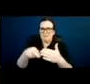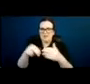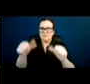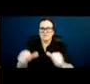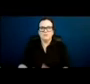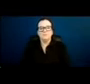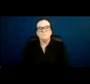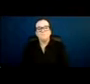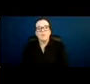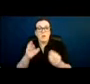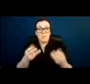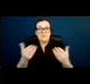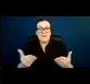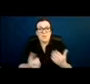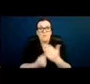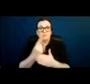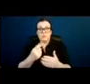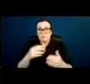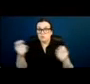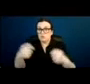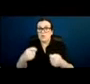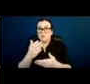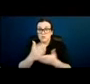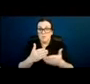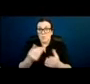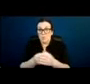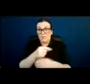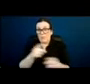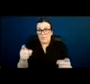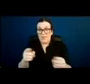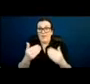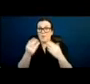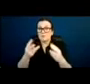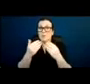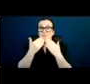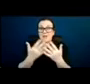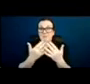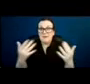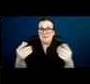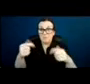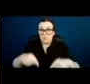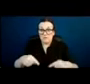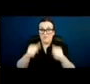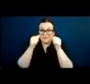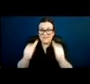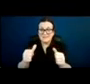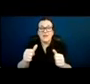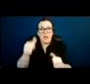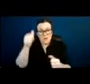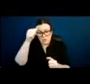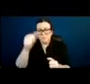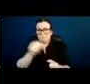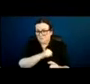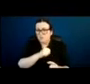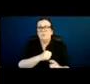take the opportunity today to share some of that with you and to thank many of you here who no doubt took part in some way